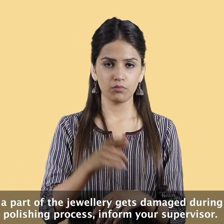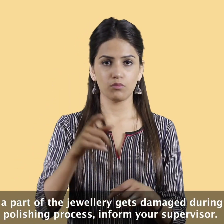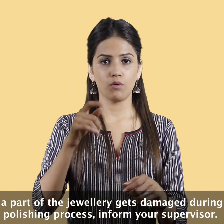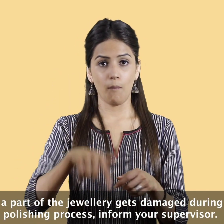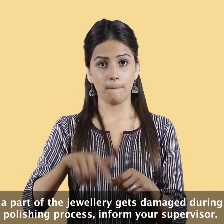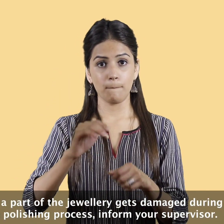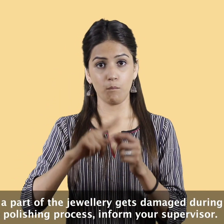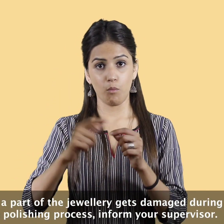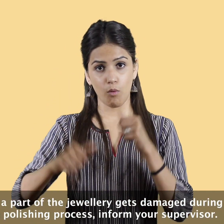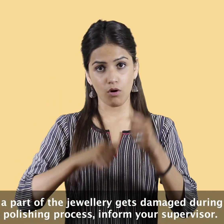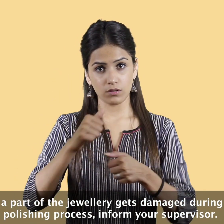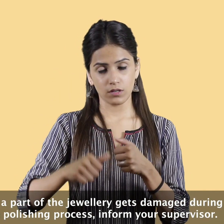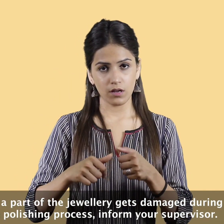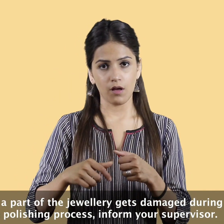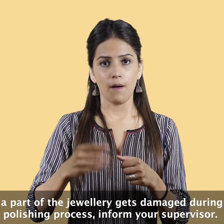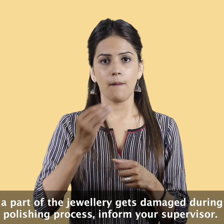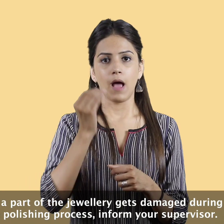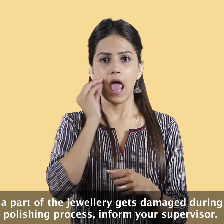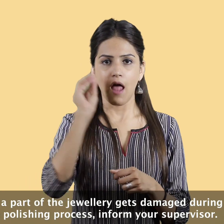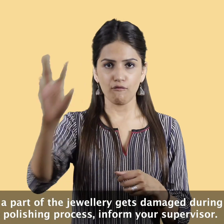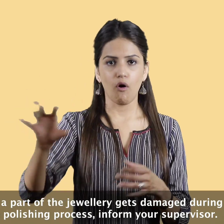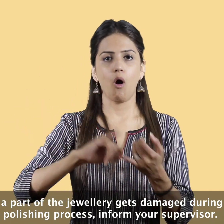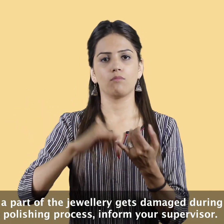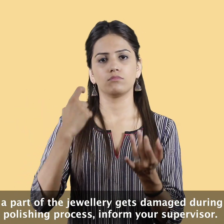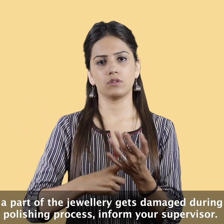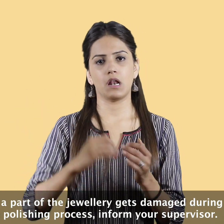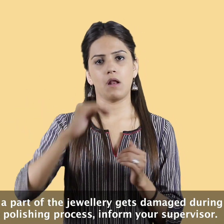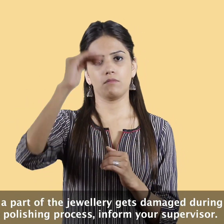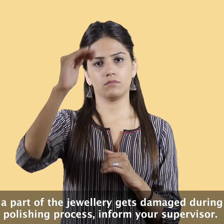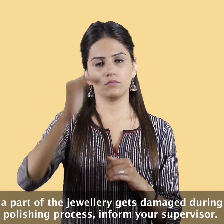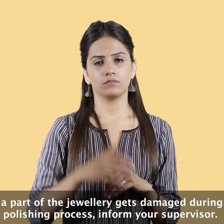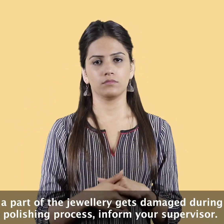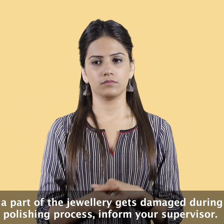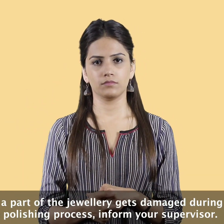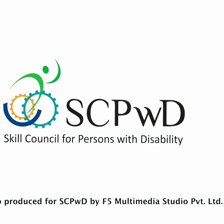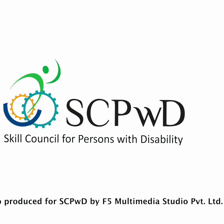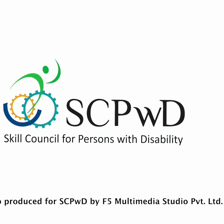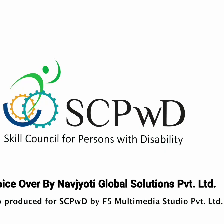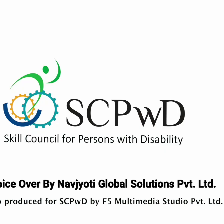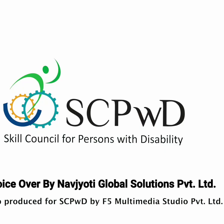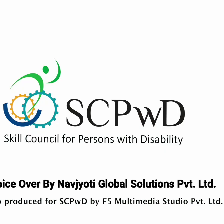damaged during the polishing process, inform your supervisor. Thank you.